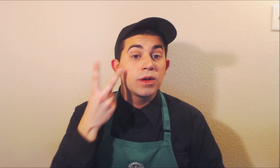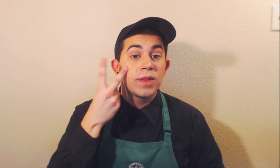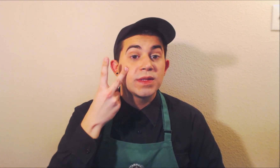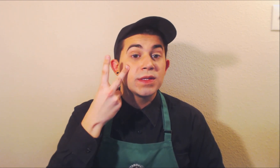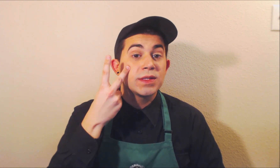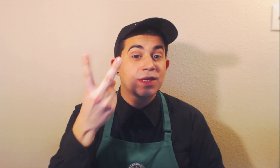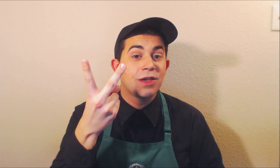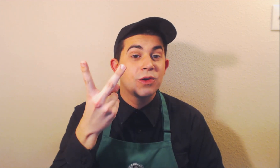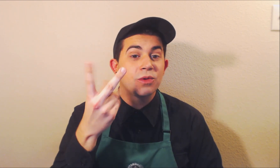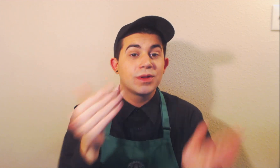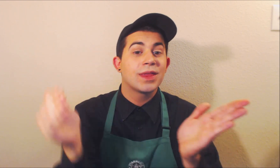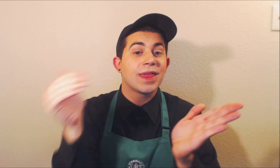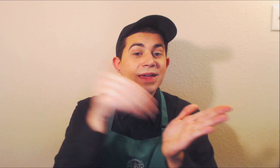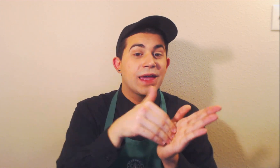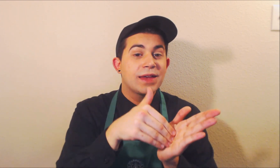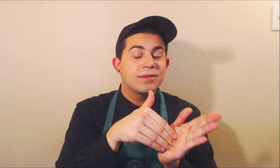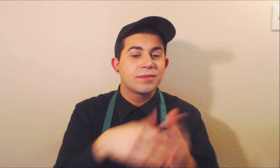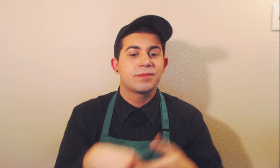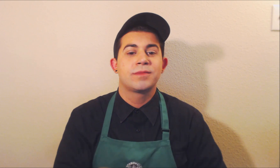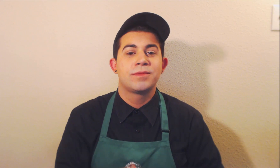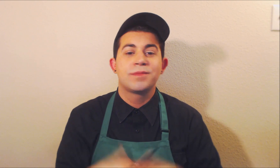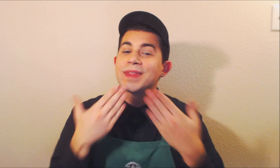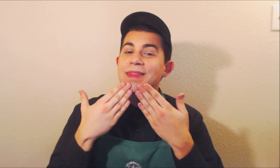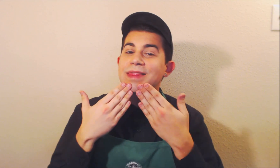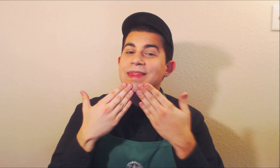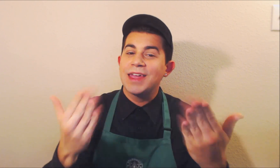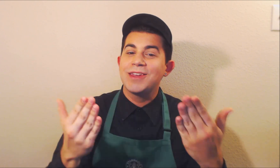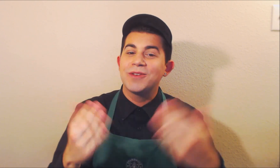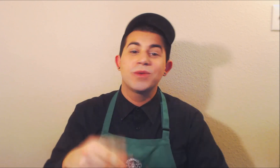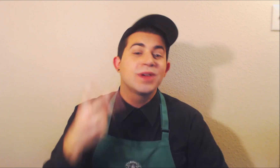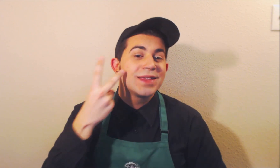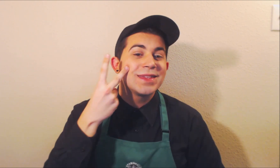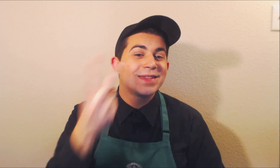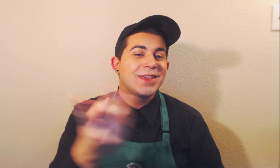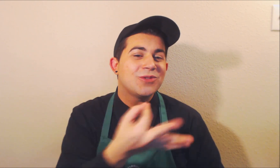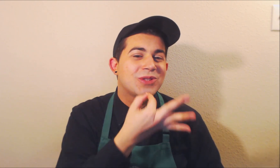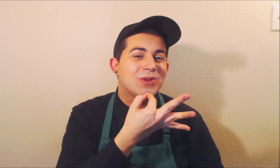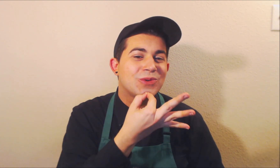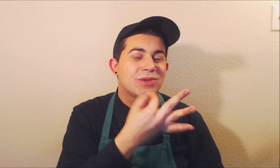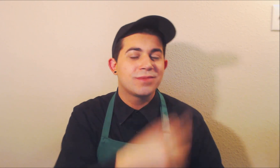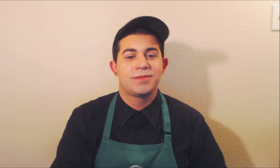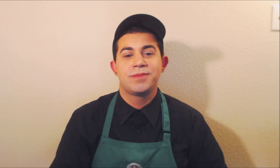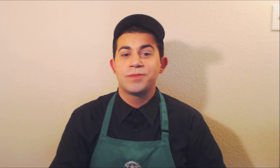Or see you again. Thank you. See you soon.